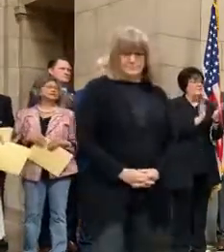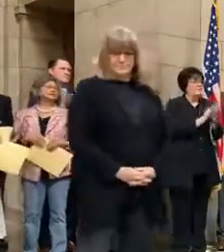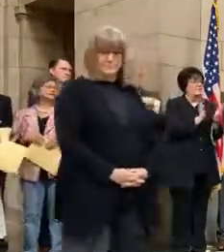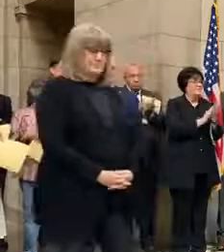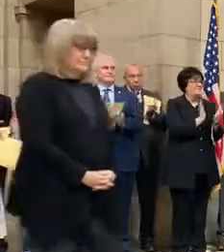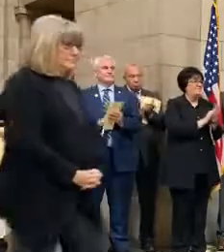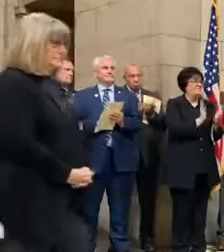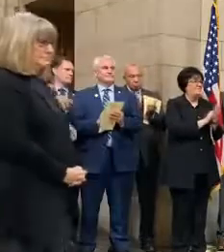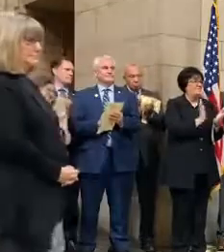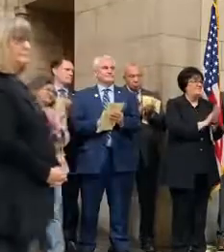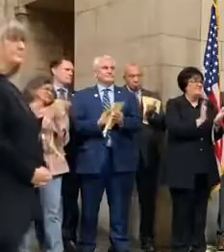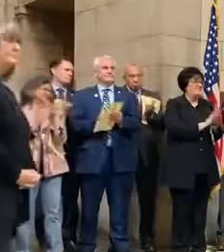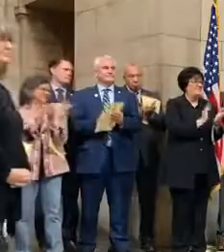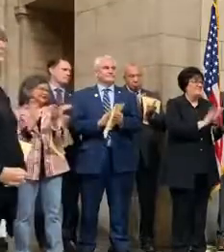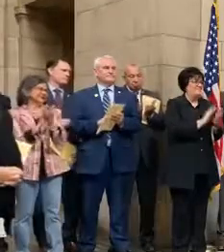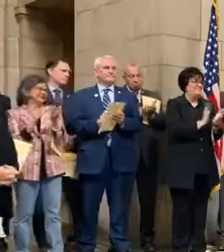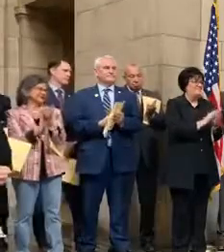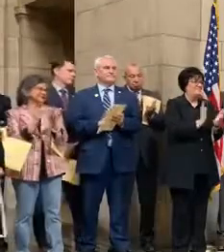There you go.